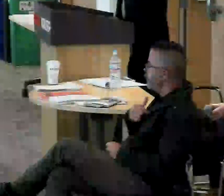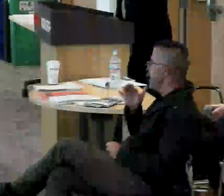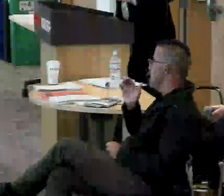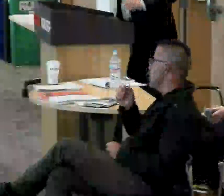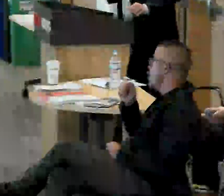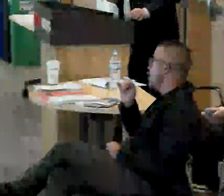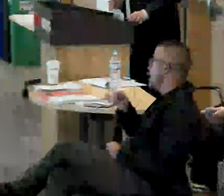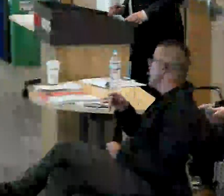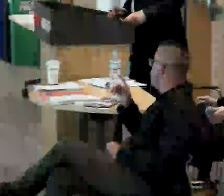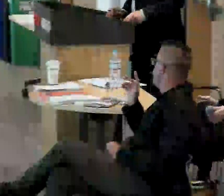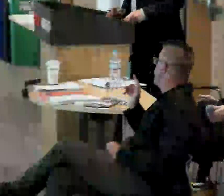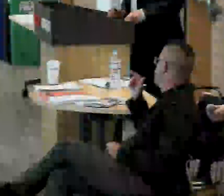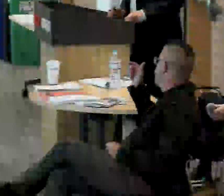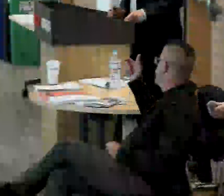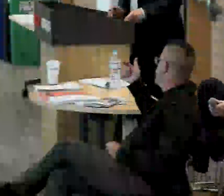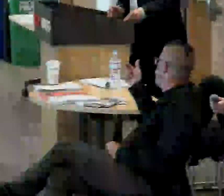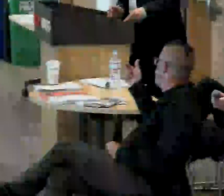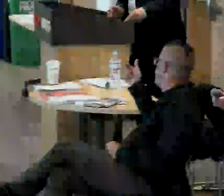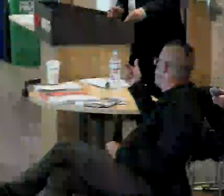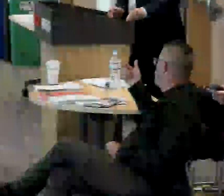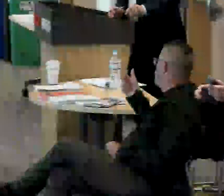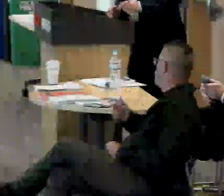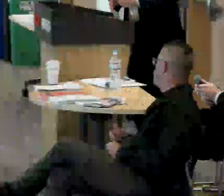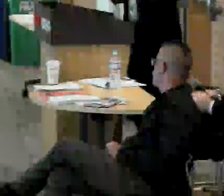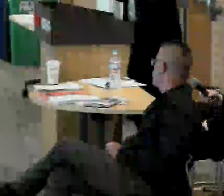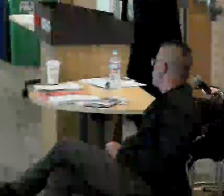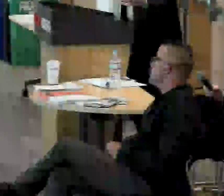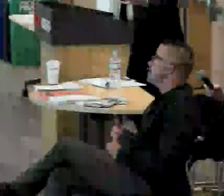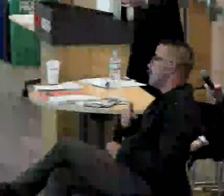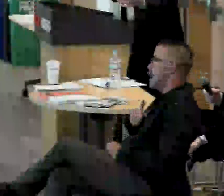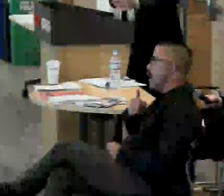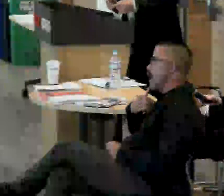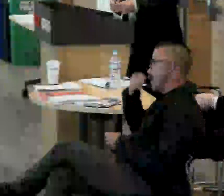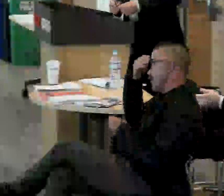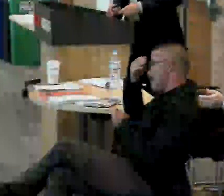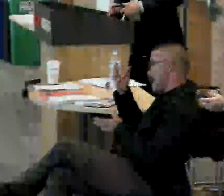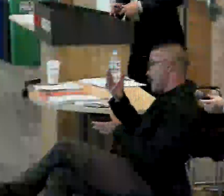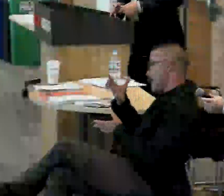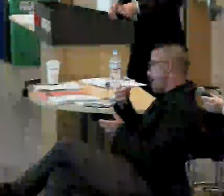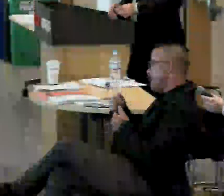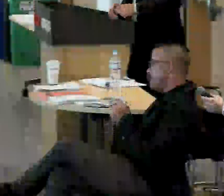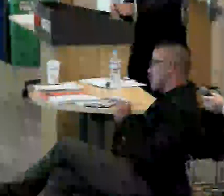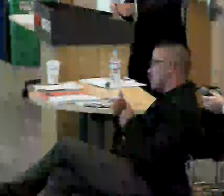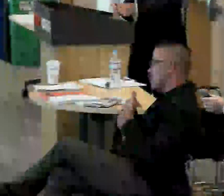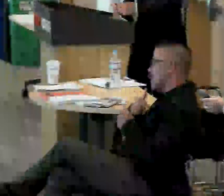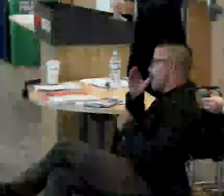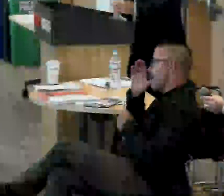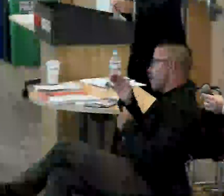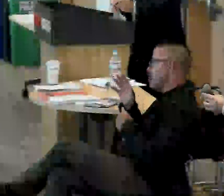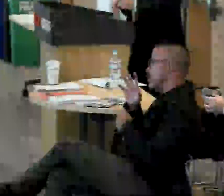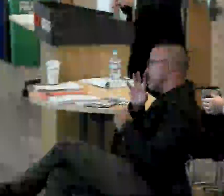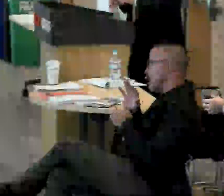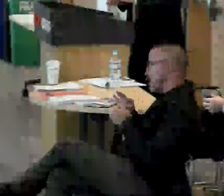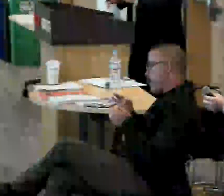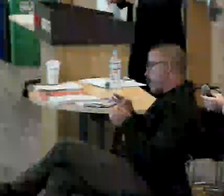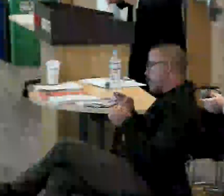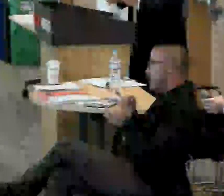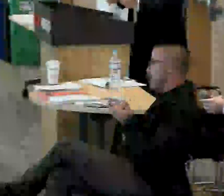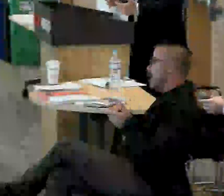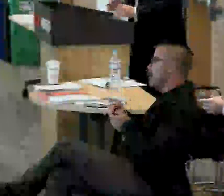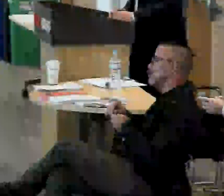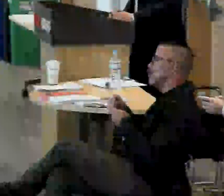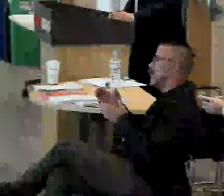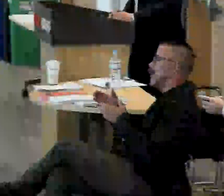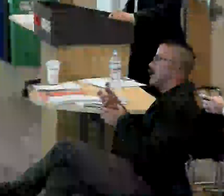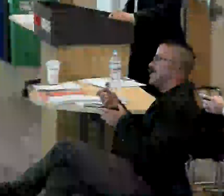Let's see. So I have some data and some structure here that I'm going to talk about that really provides a